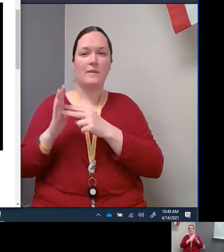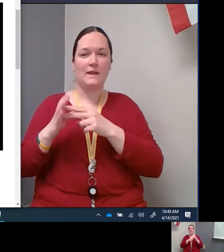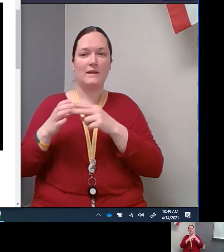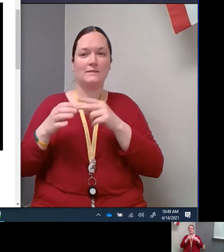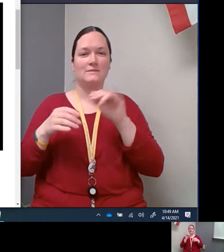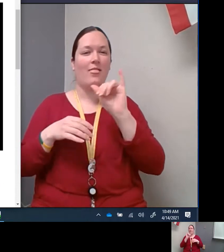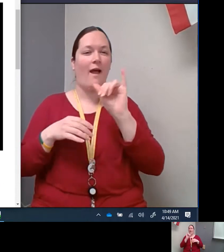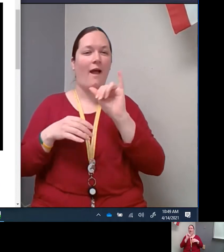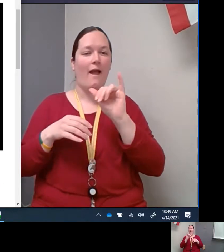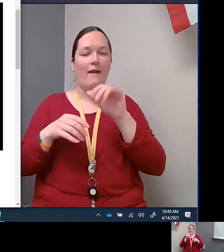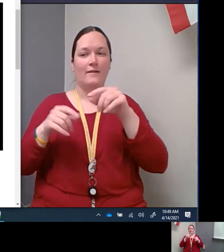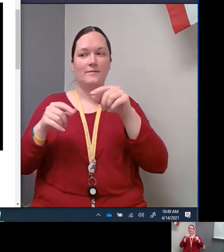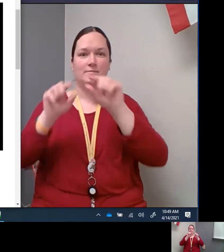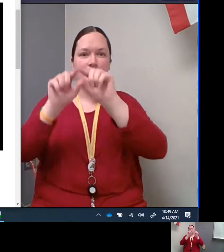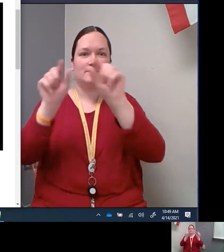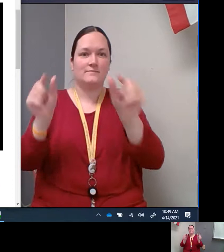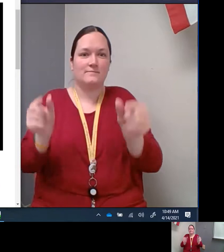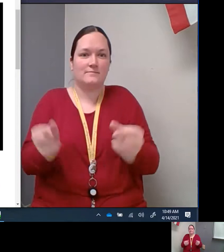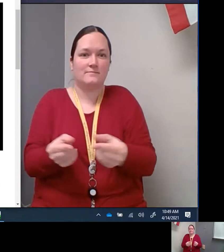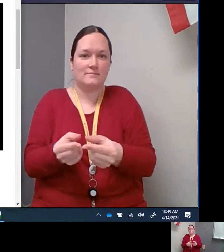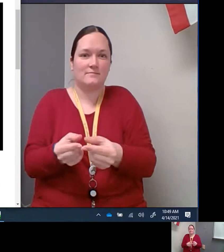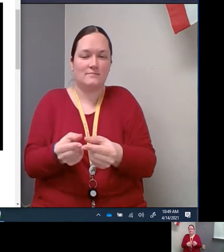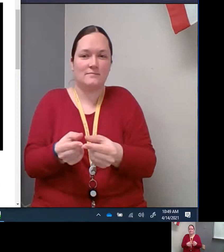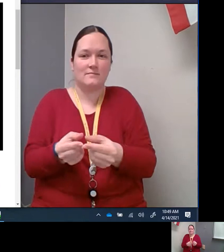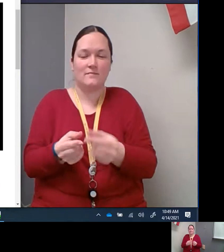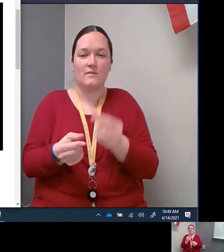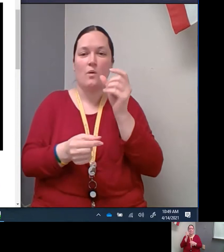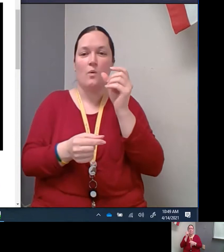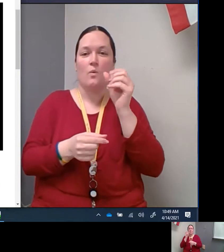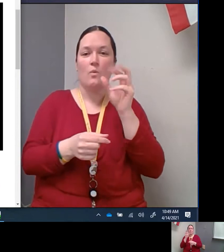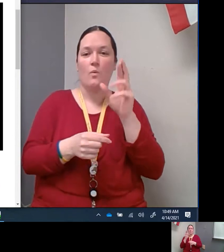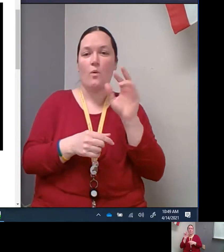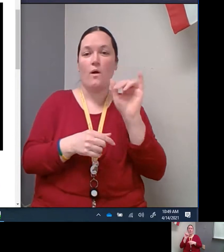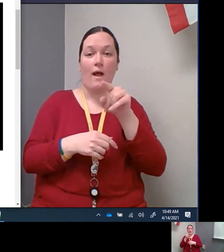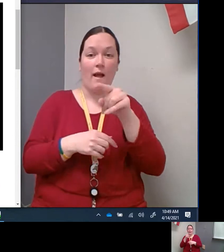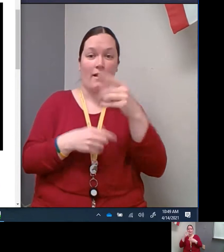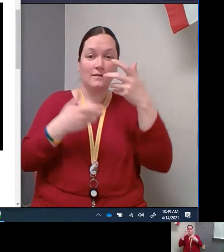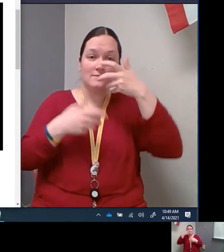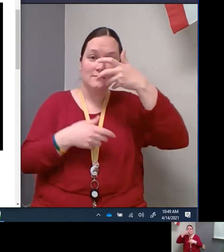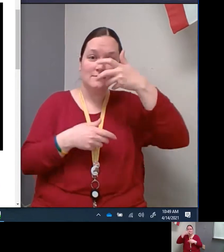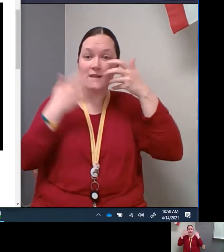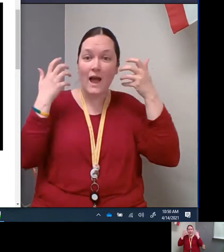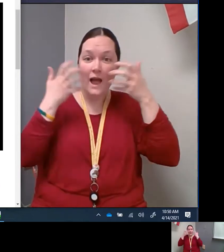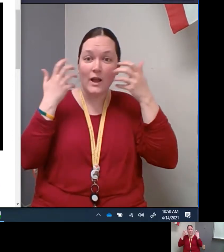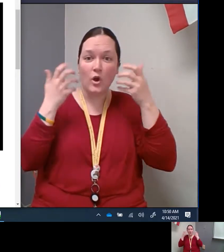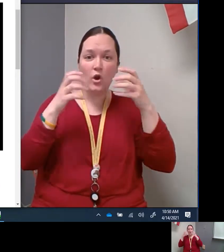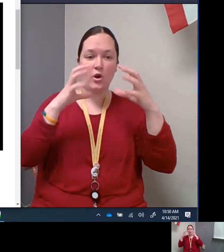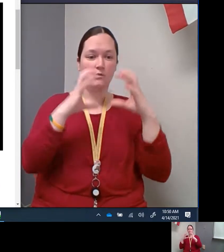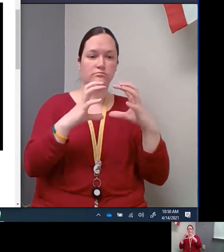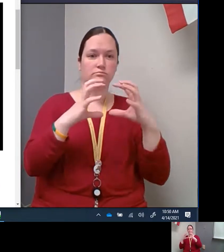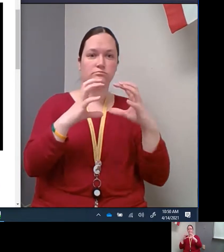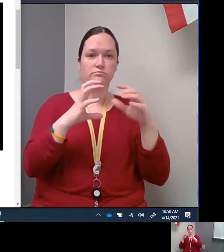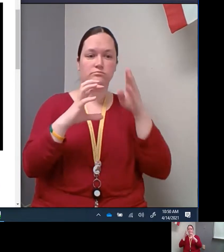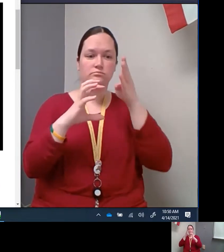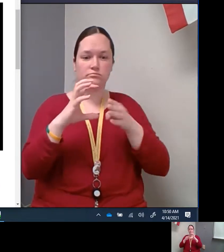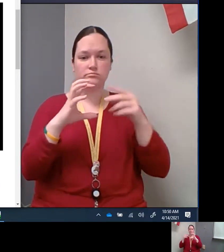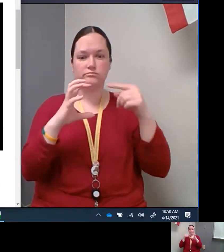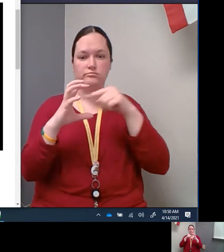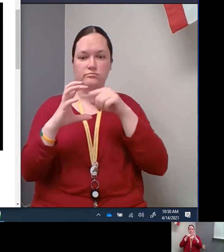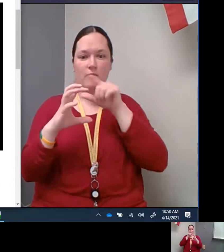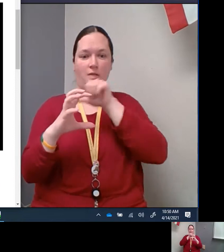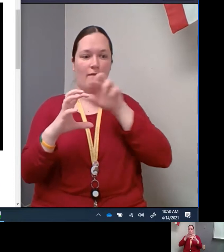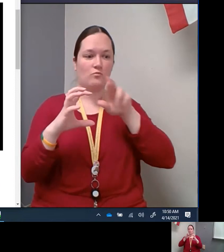almost a tire, and then some are bilaterally symmetrical. In other words, a tiger, you could draw a line right down the middle, there's going to be a clear right side and a left side, there's